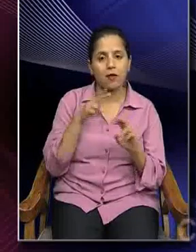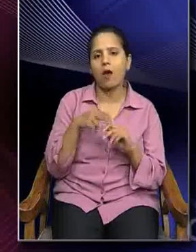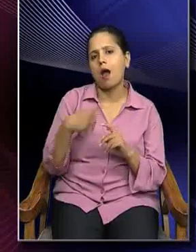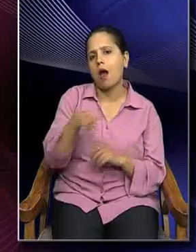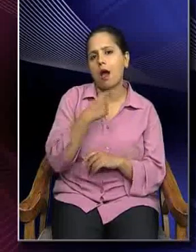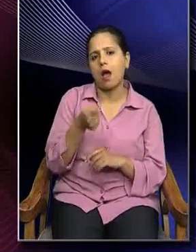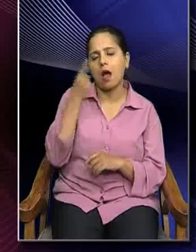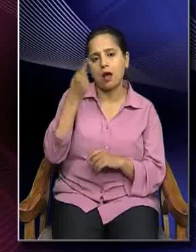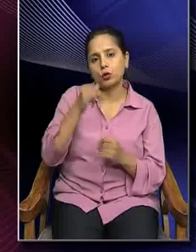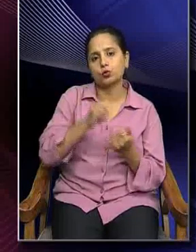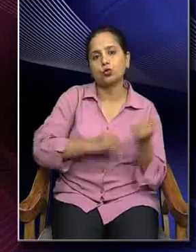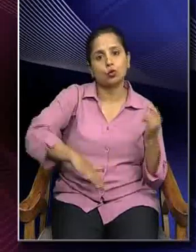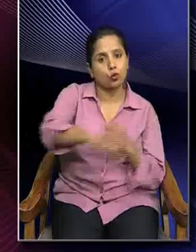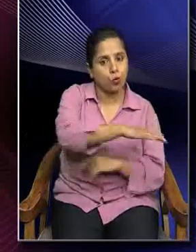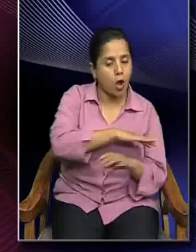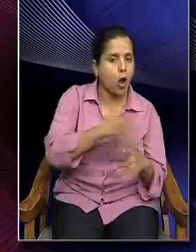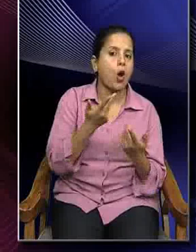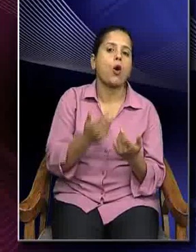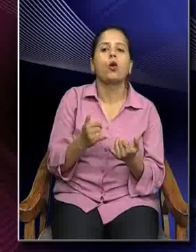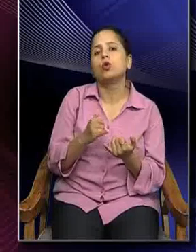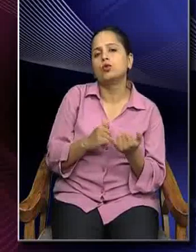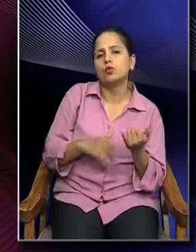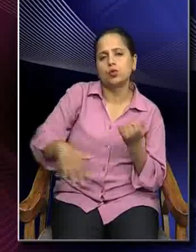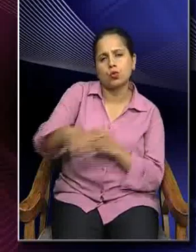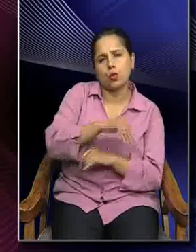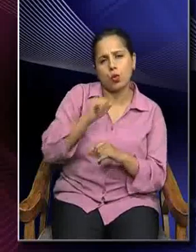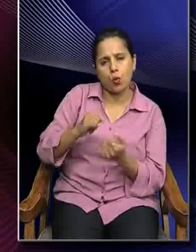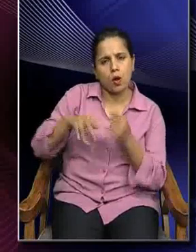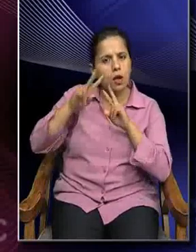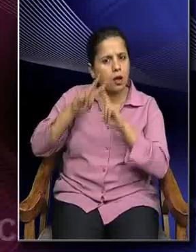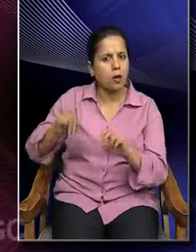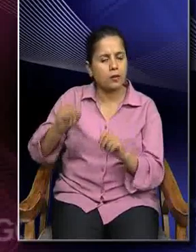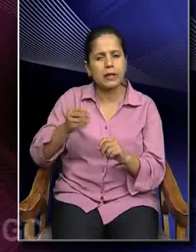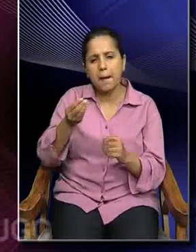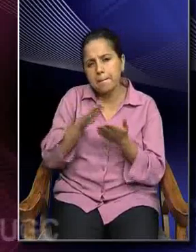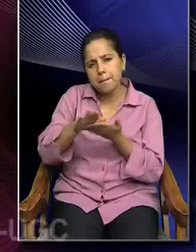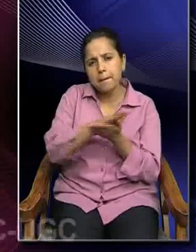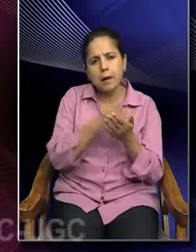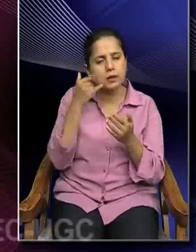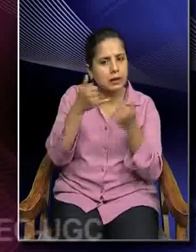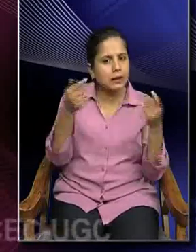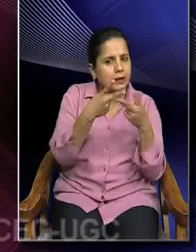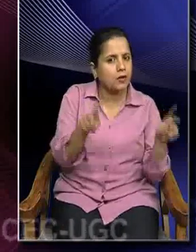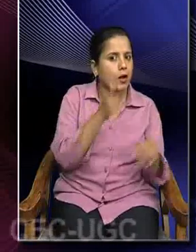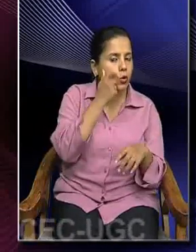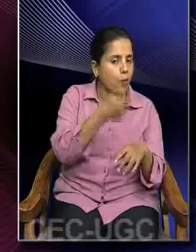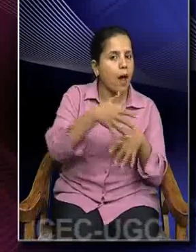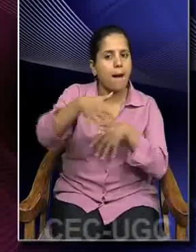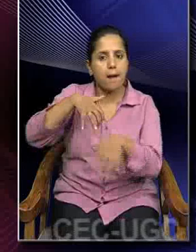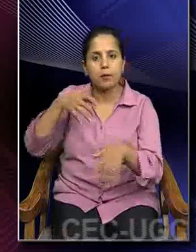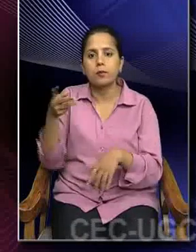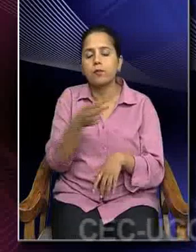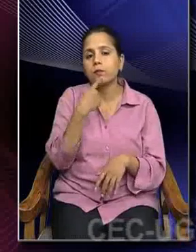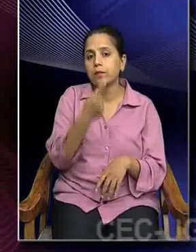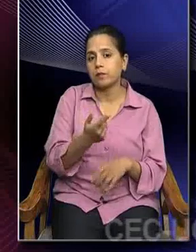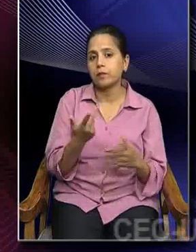understand sociology or society, the basic difference between human beings and animal is